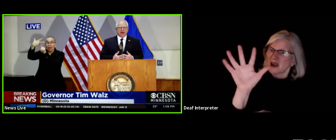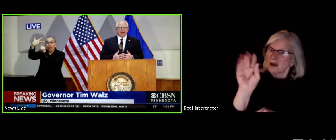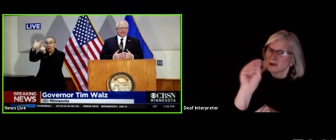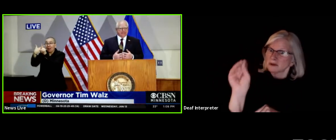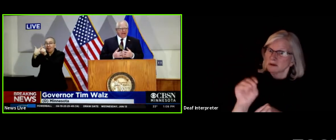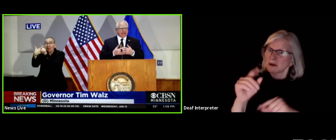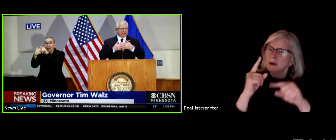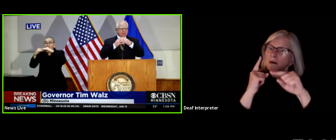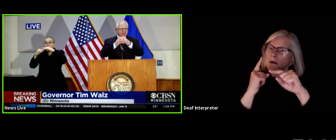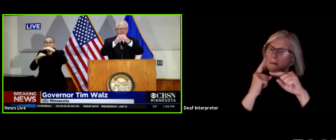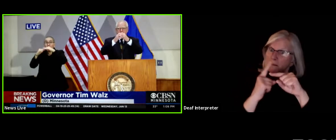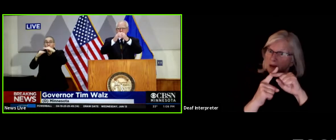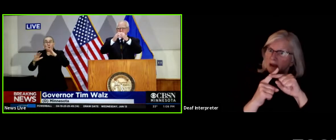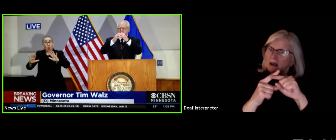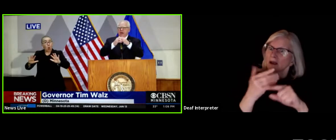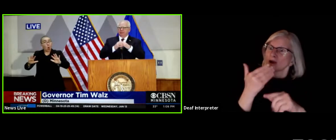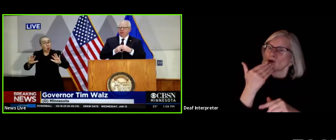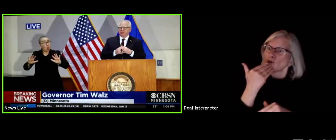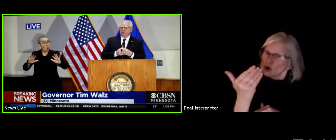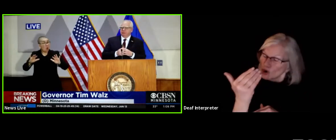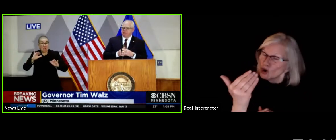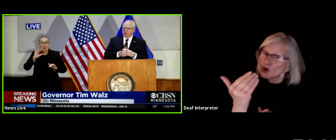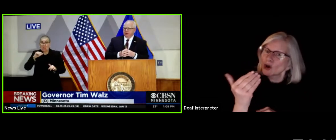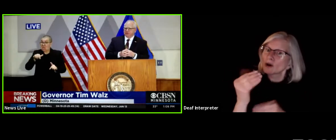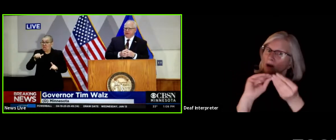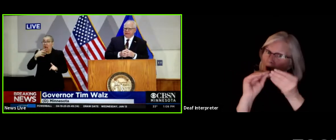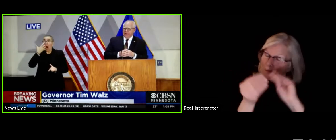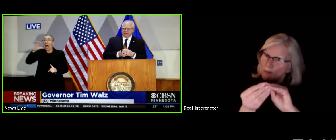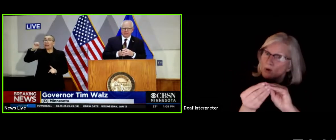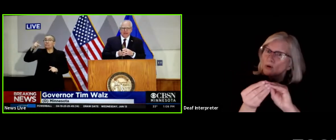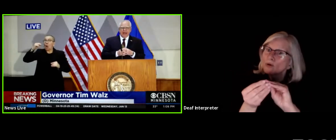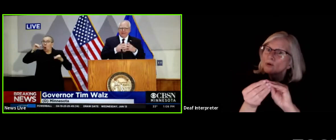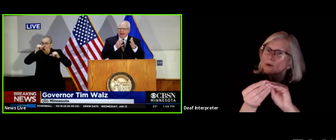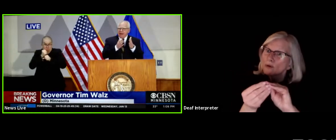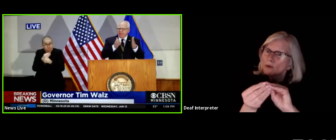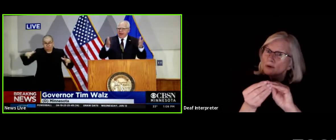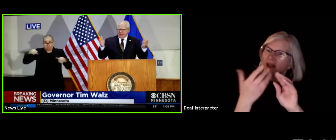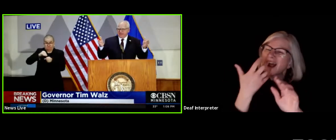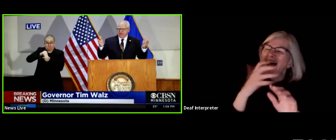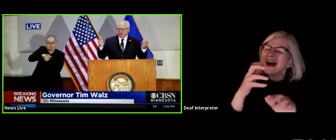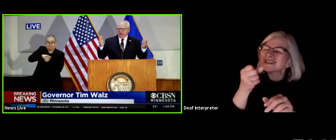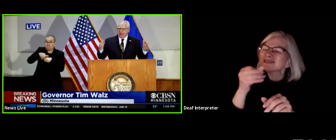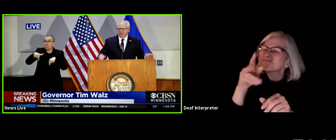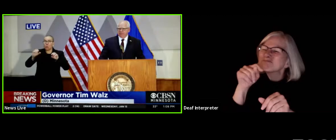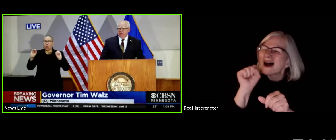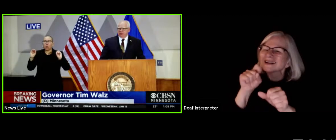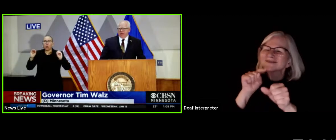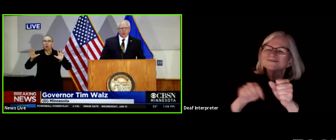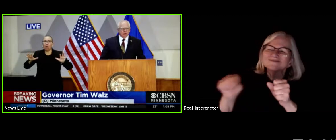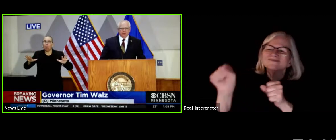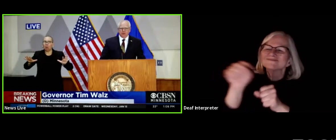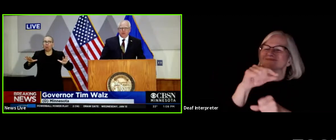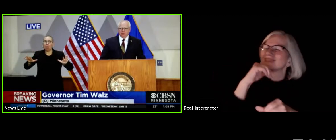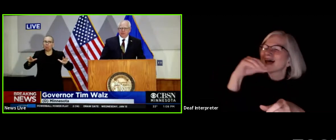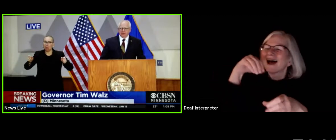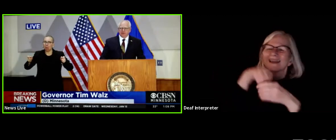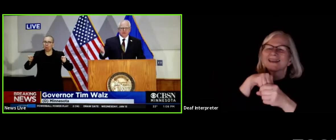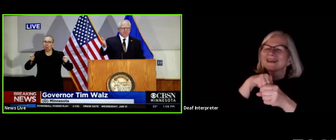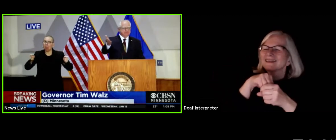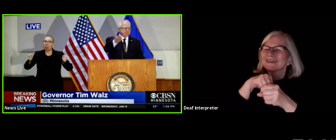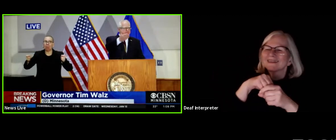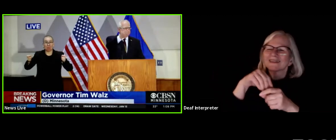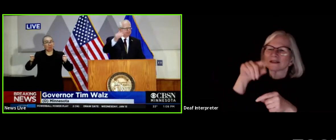hot spot is not in the upper Midwest Great Lakes, and that might buy us enough time. But we got work to do.